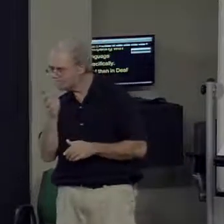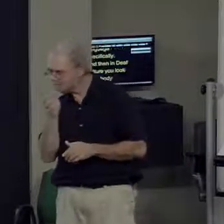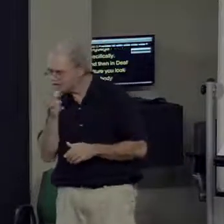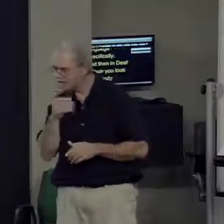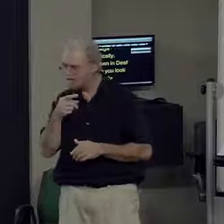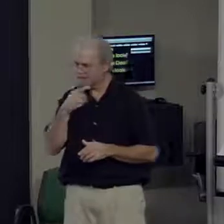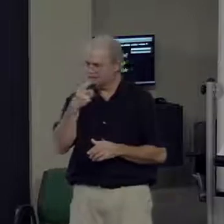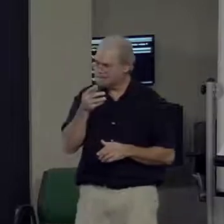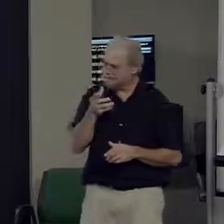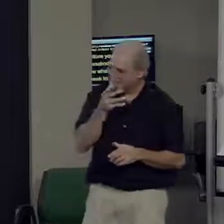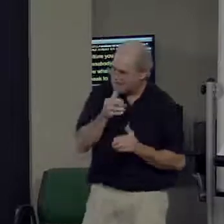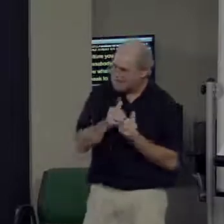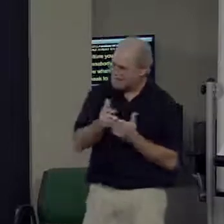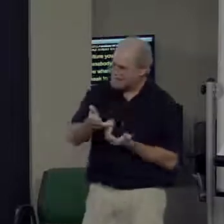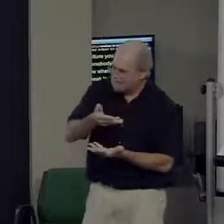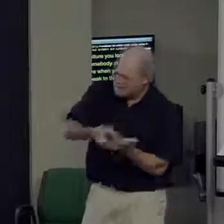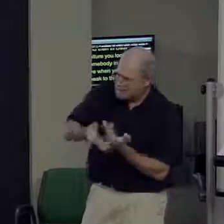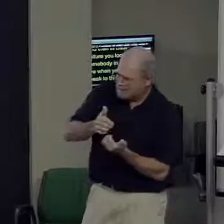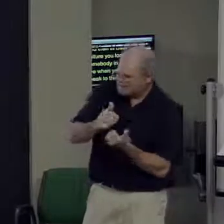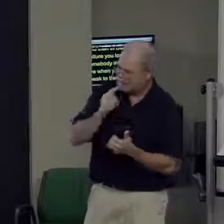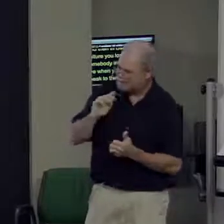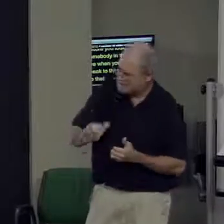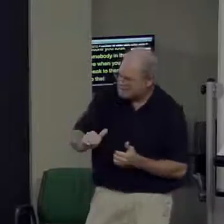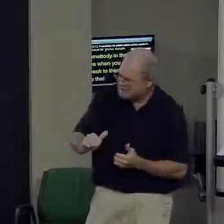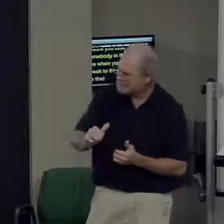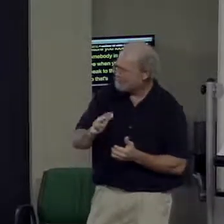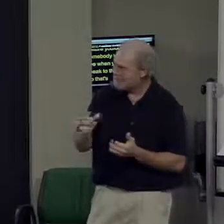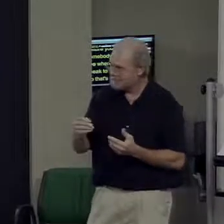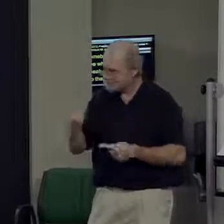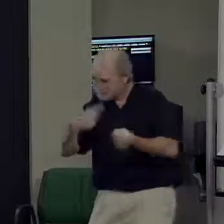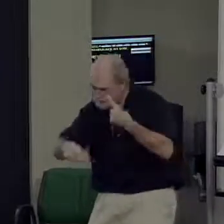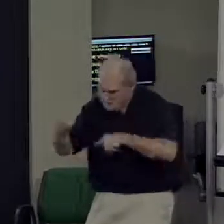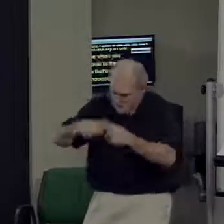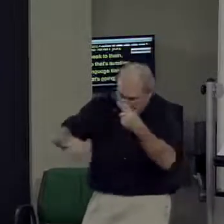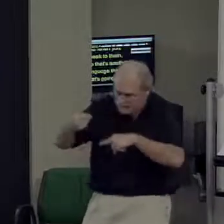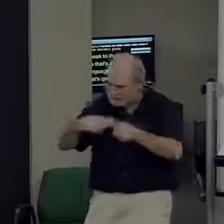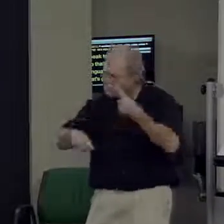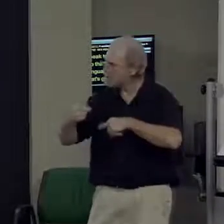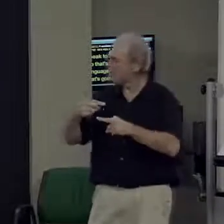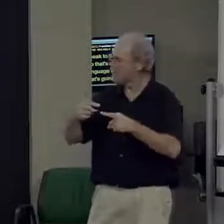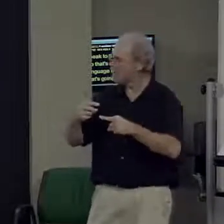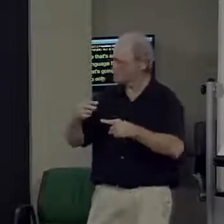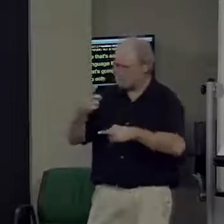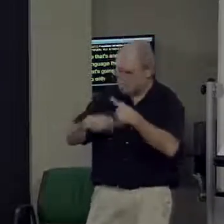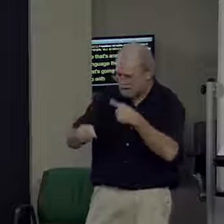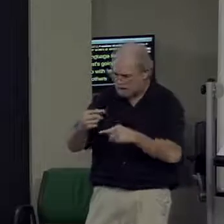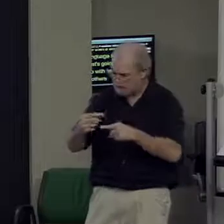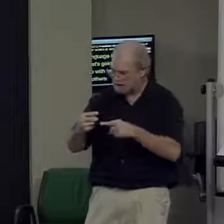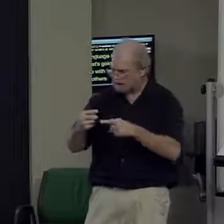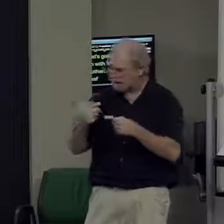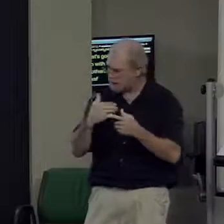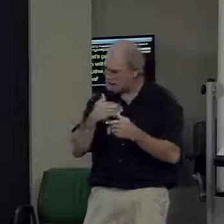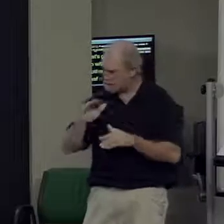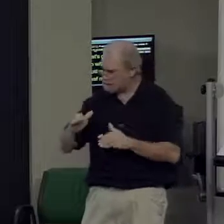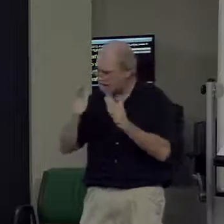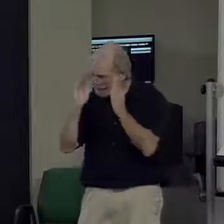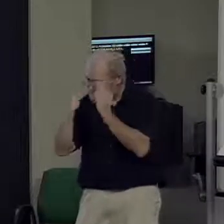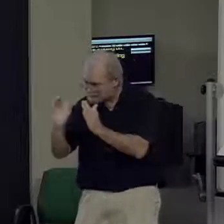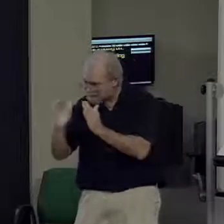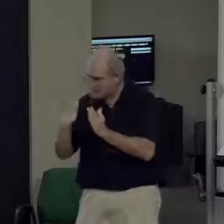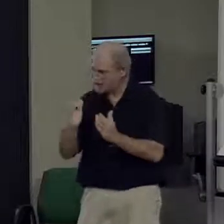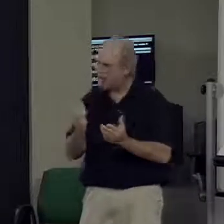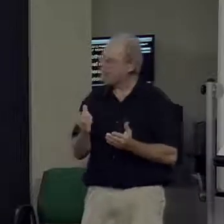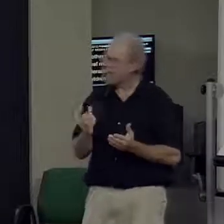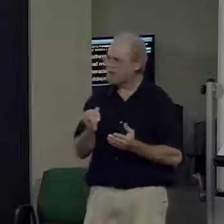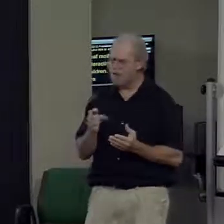language thing that's going on. So that with hearing mothers and deaf mothers interacting with their children, are they signing, or do